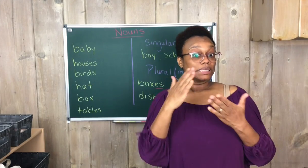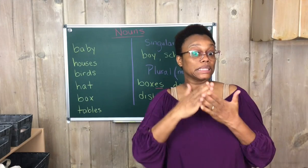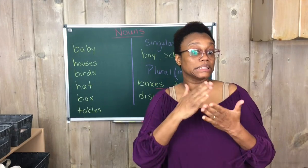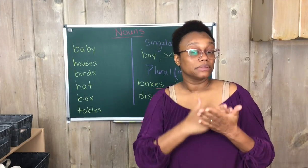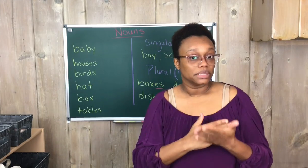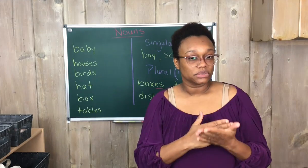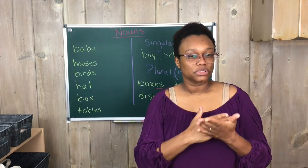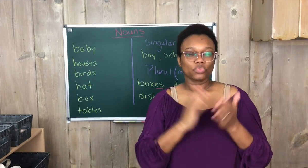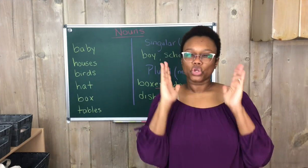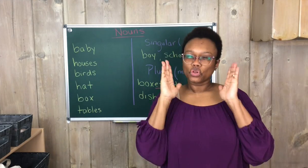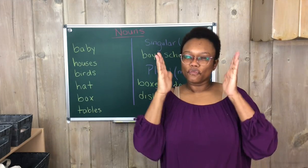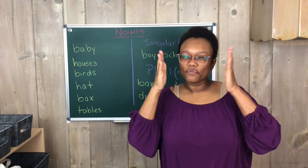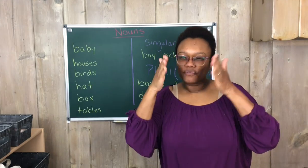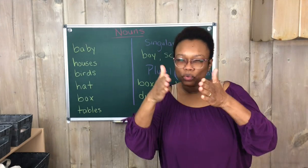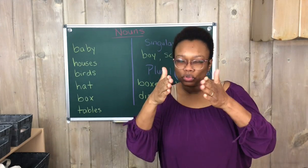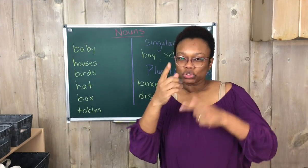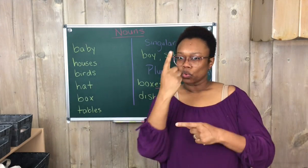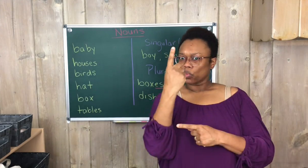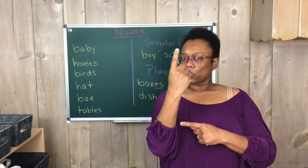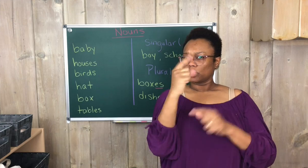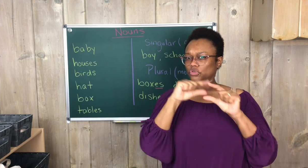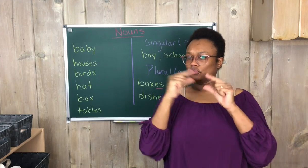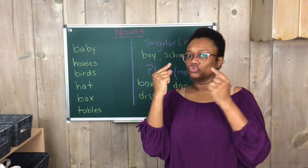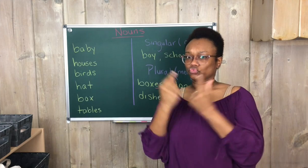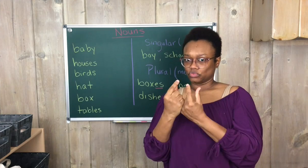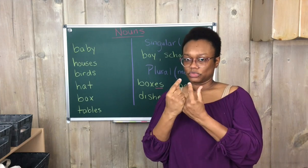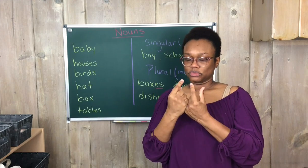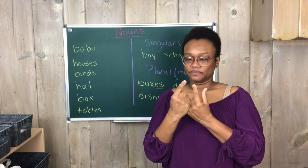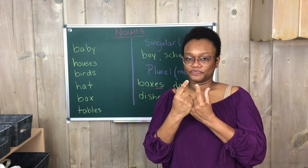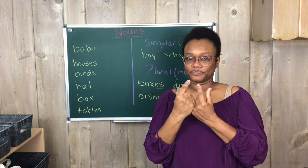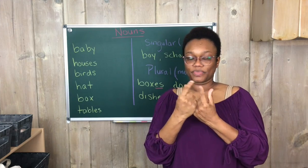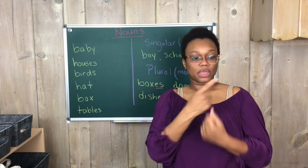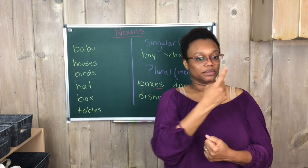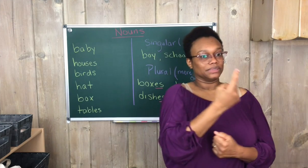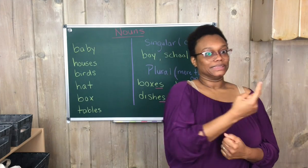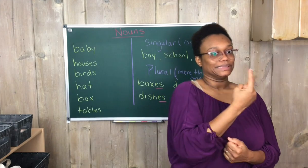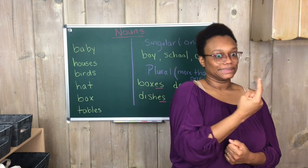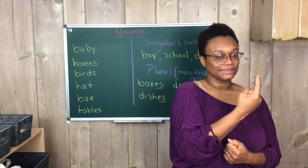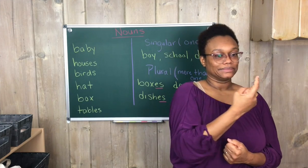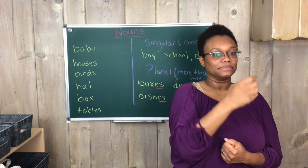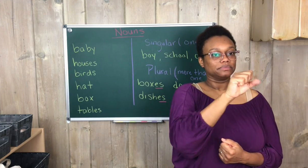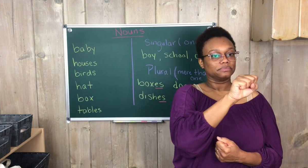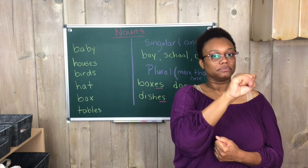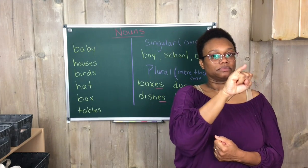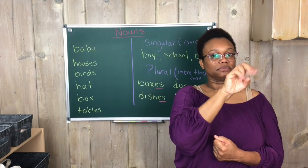So today in this lesson, we're going to focus on one of those groups of nouns, singular